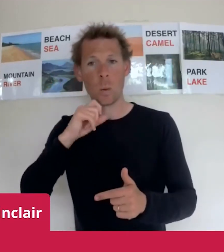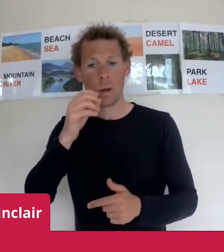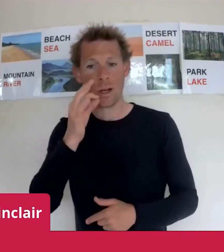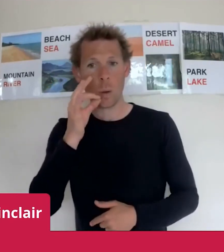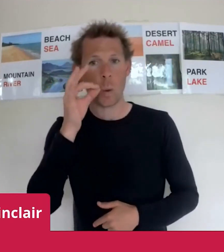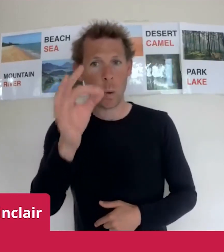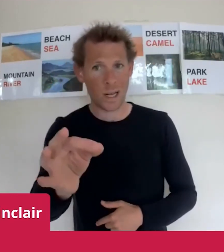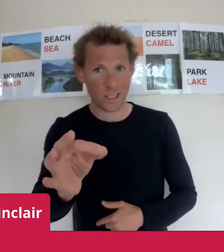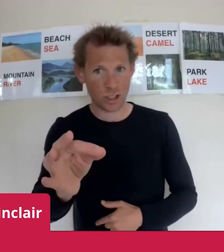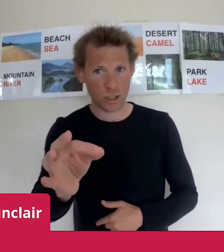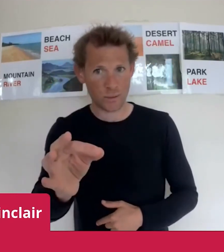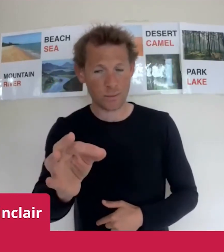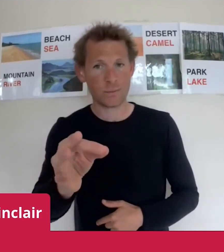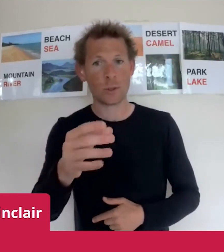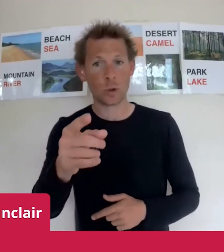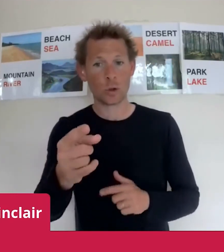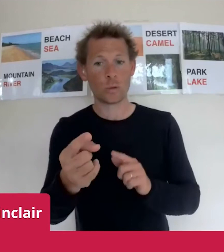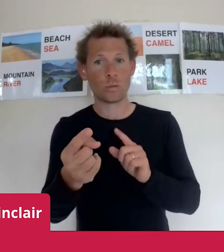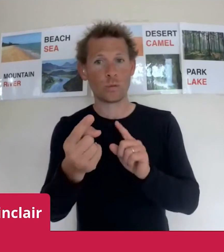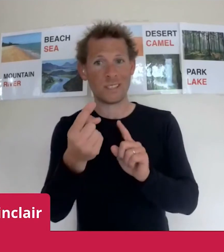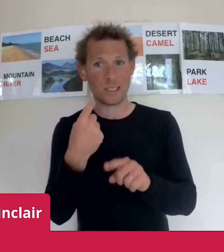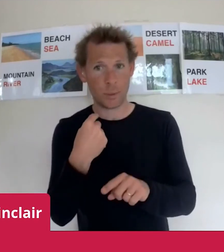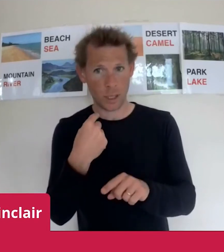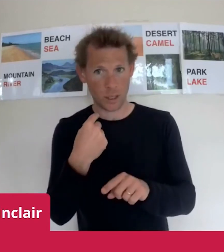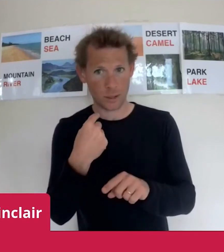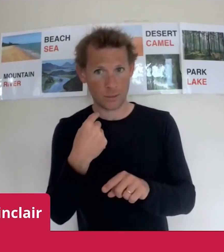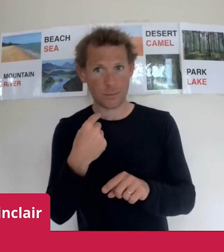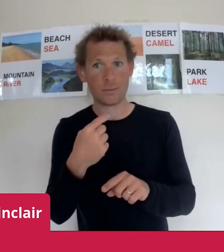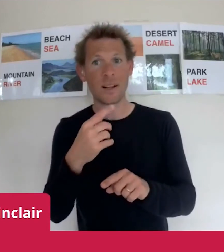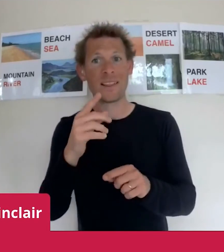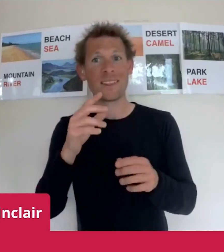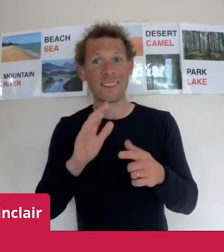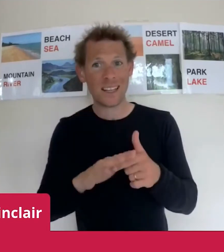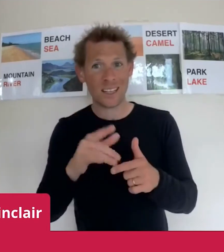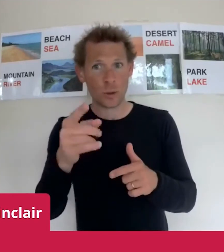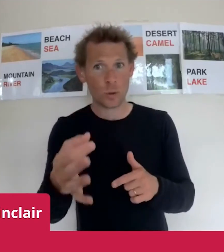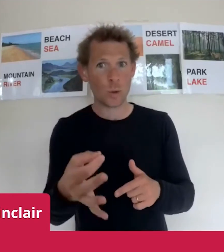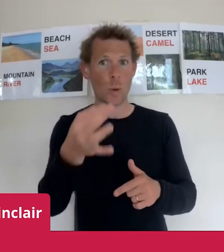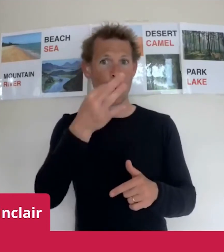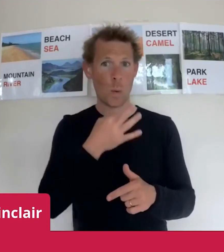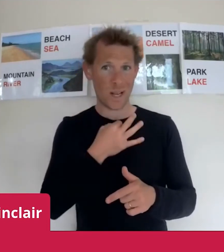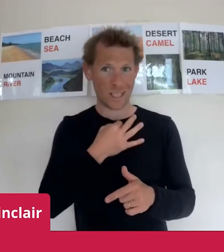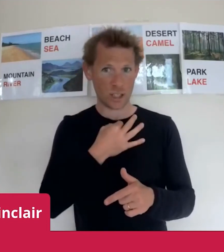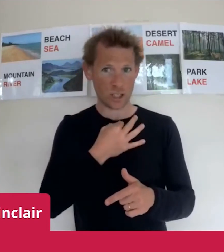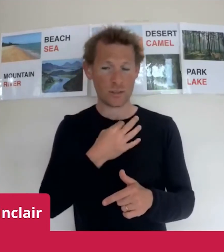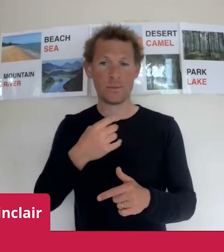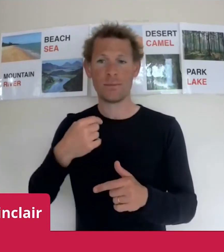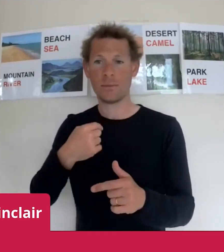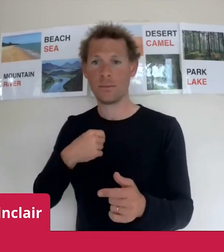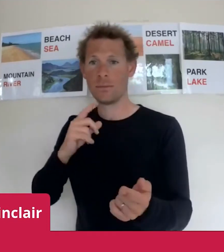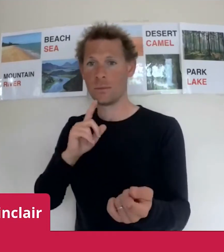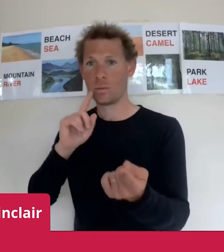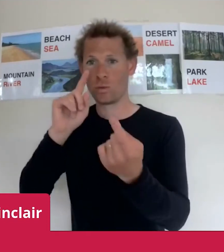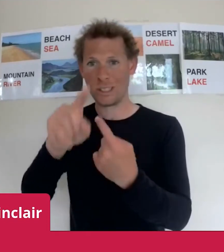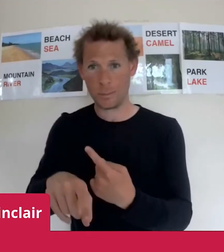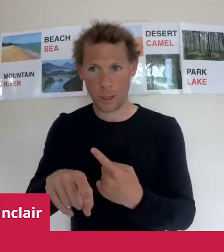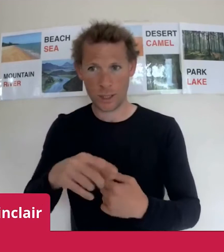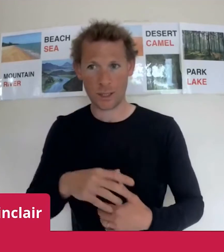the questions and then I want you to respond. And then the next time we do the conversation, you can